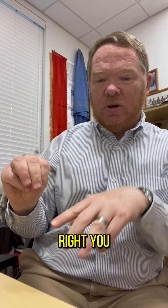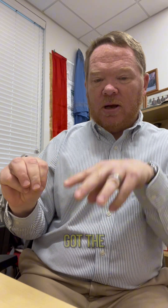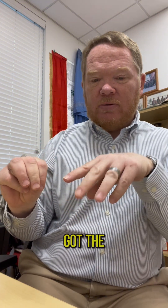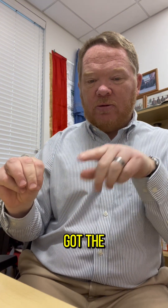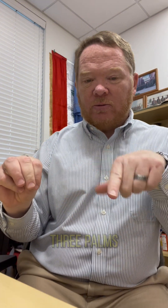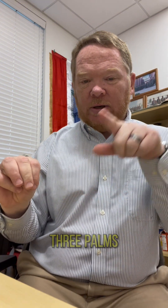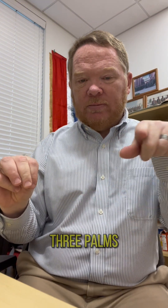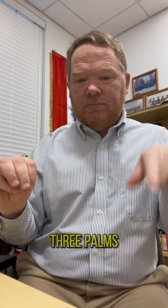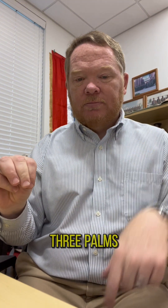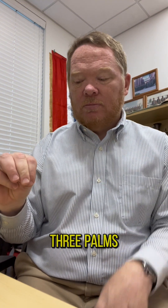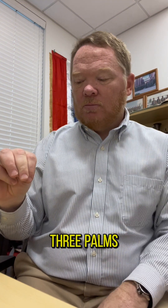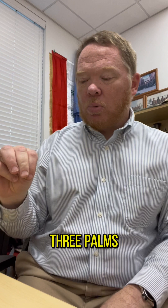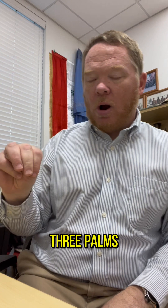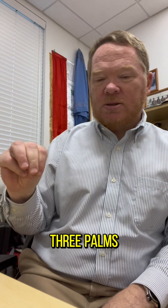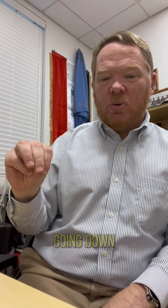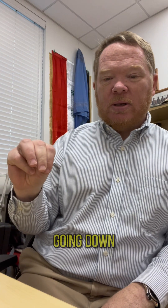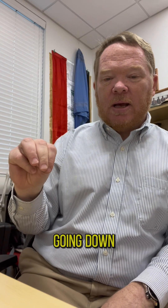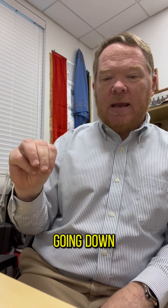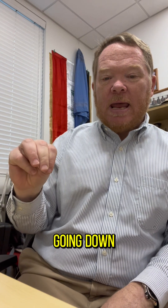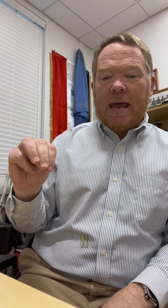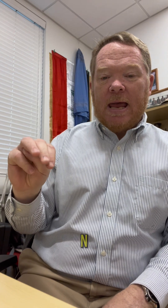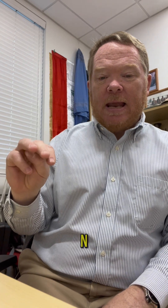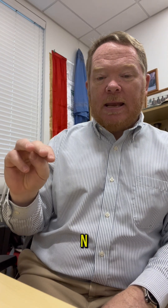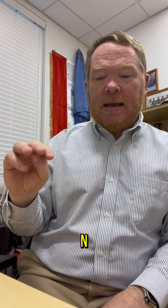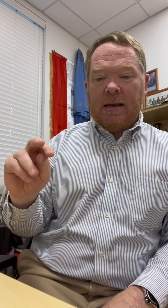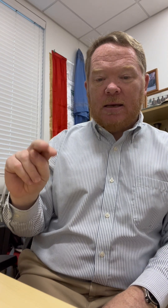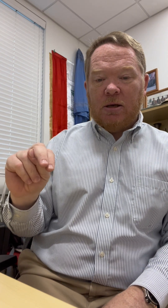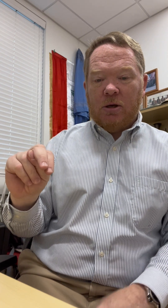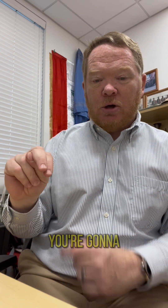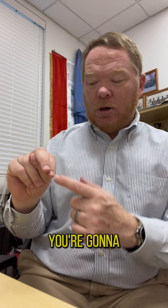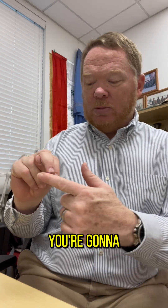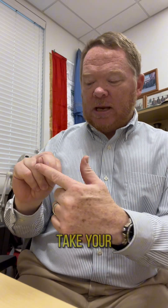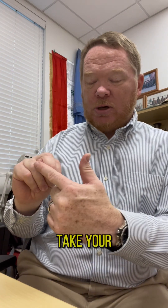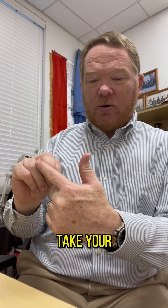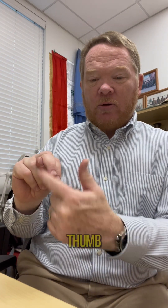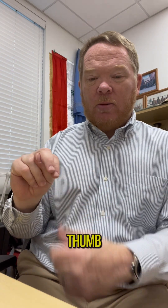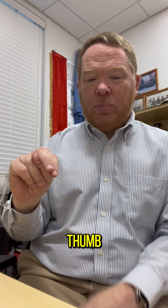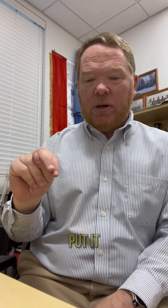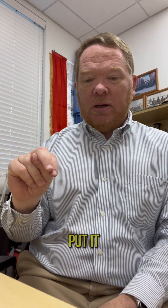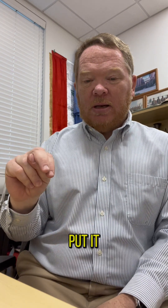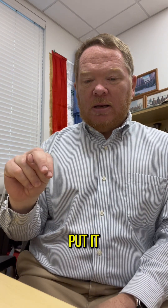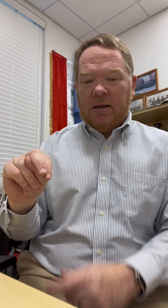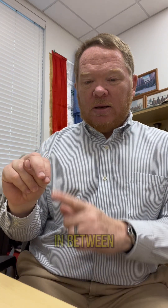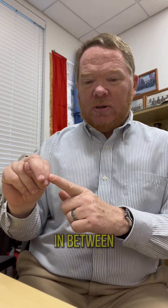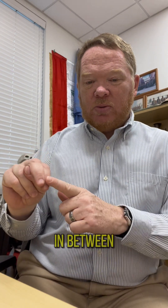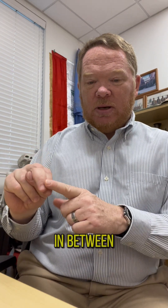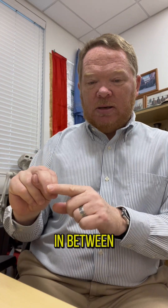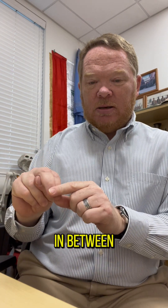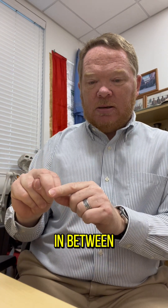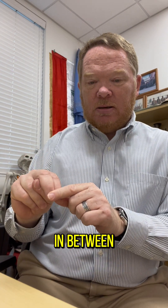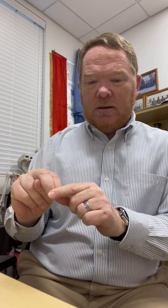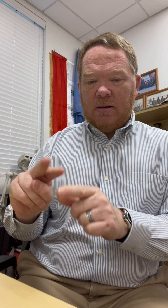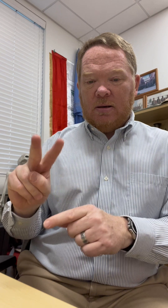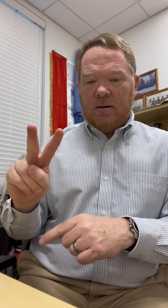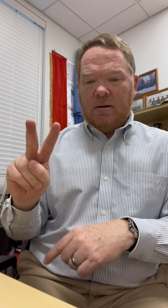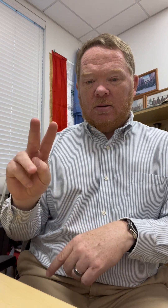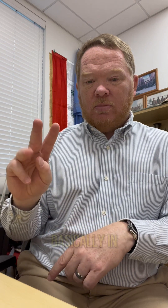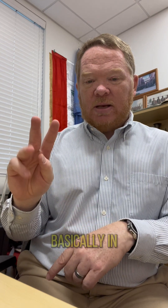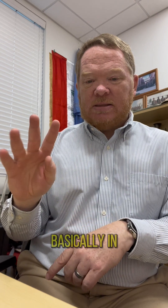got the three prongs going down. N, you're going to take your thumb, put it in between,